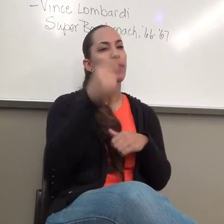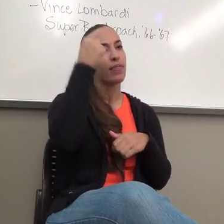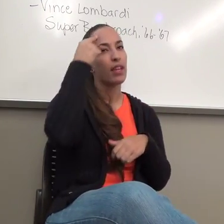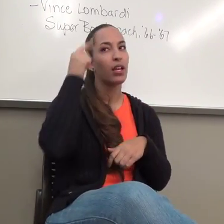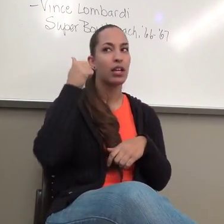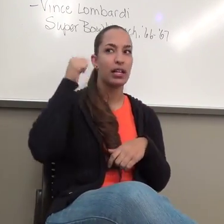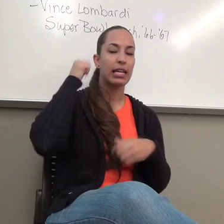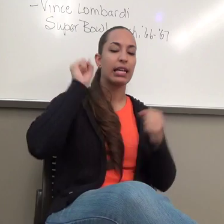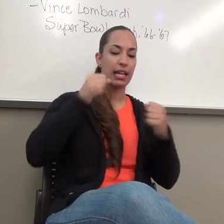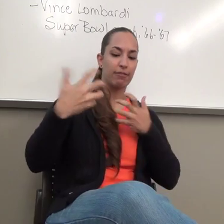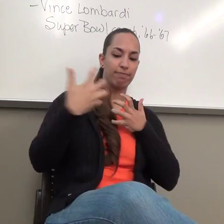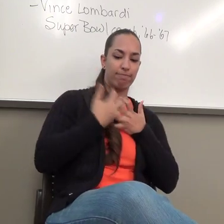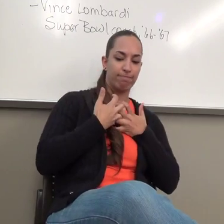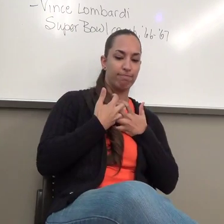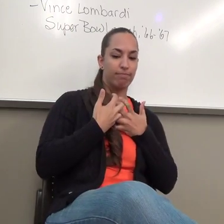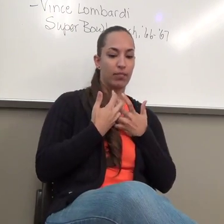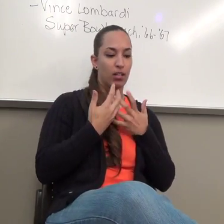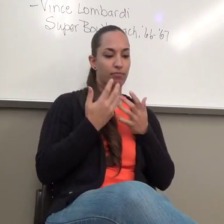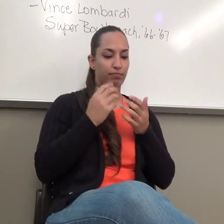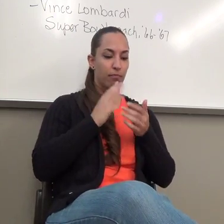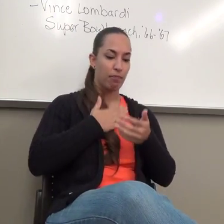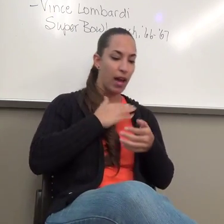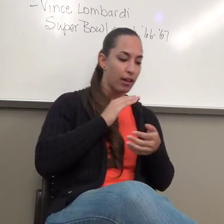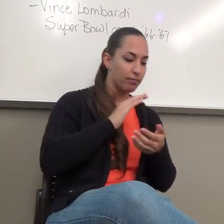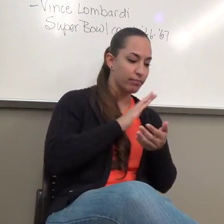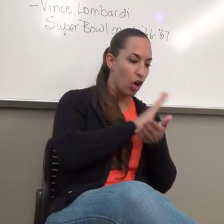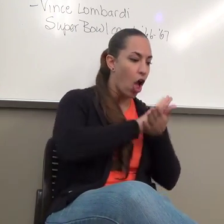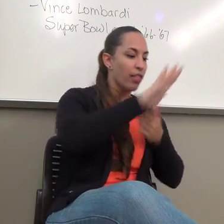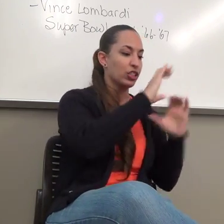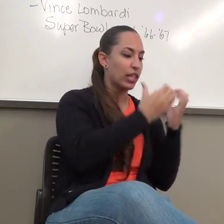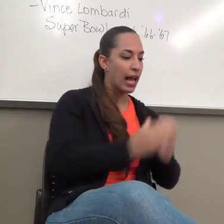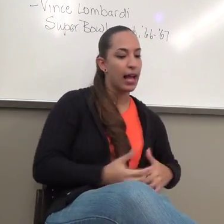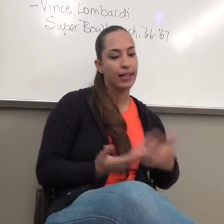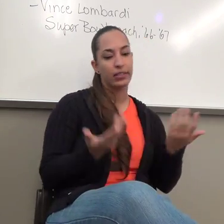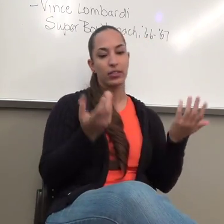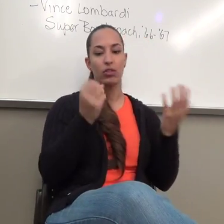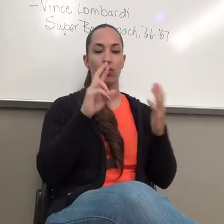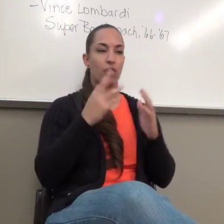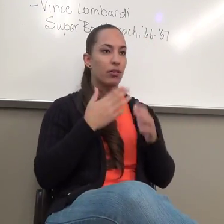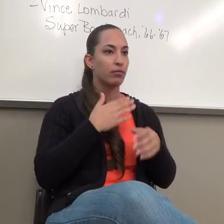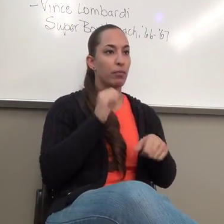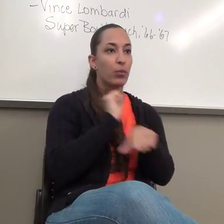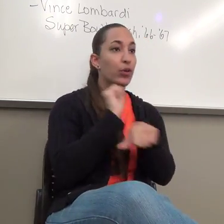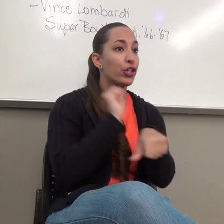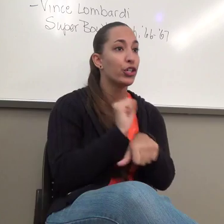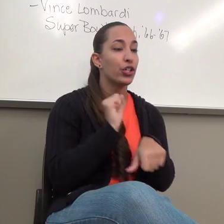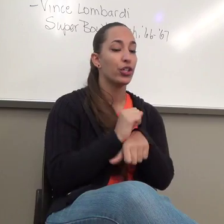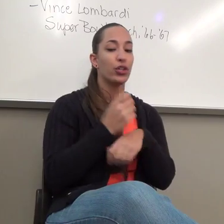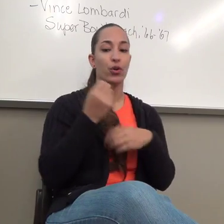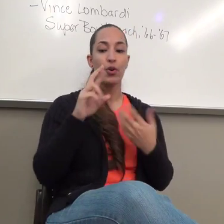college, in your work, on your team, whatever team you're on, or in other aspects of your